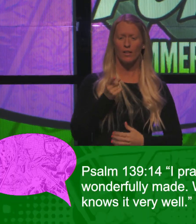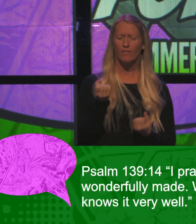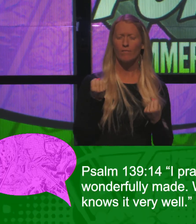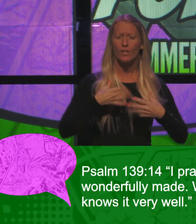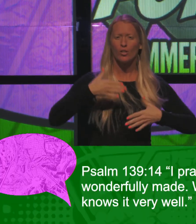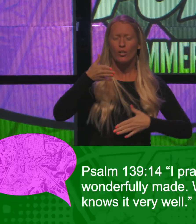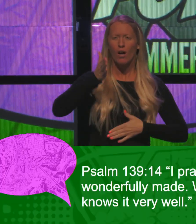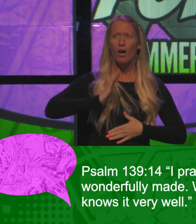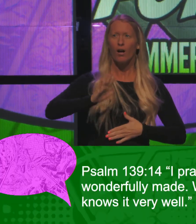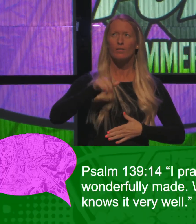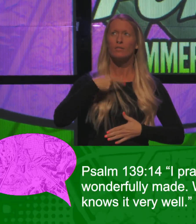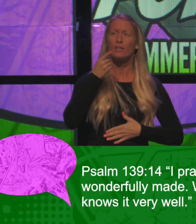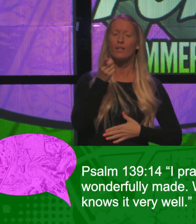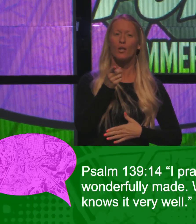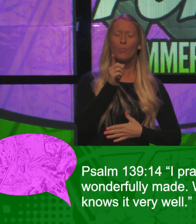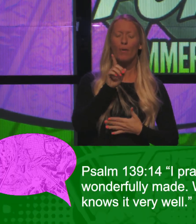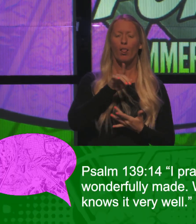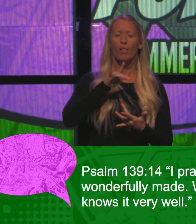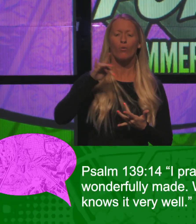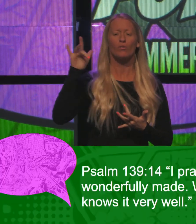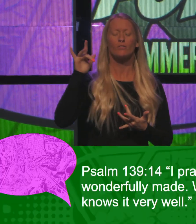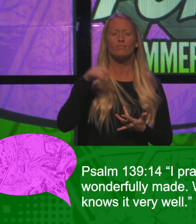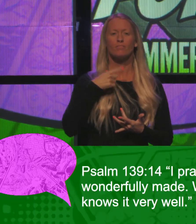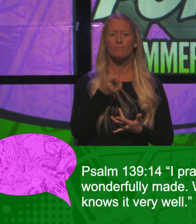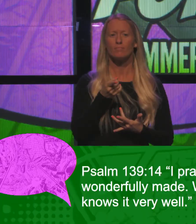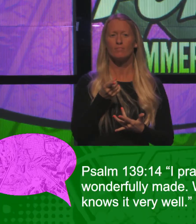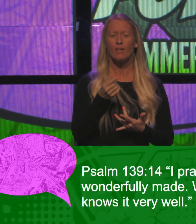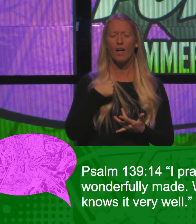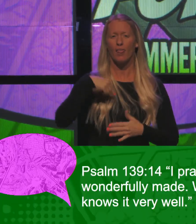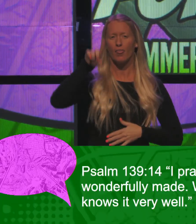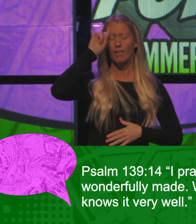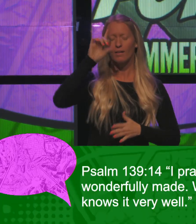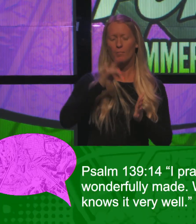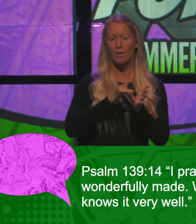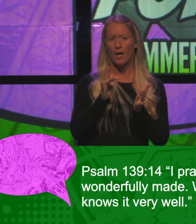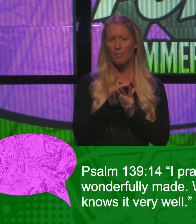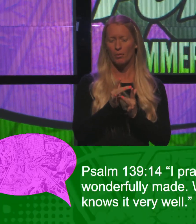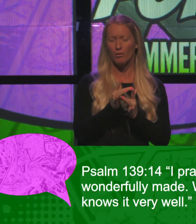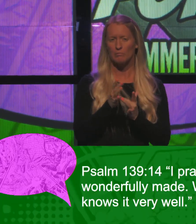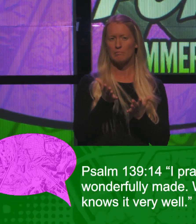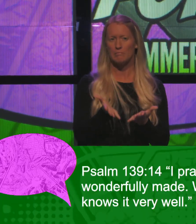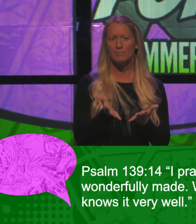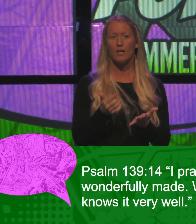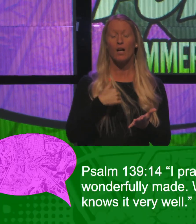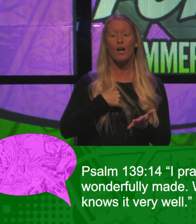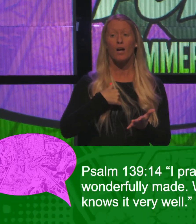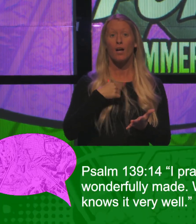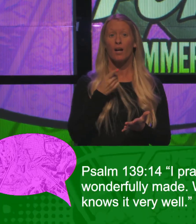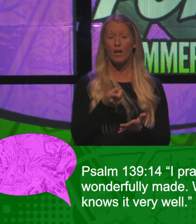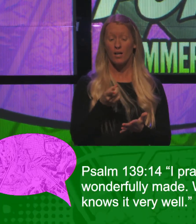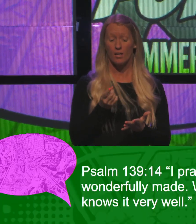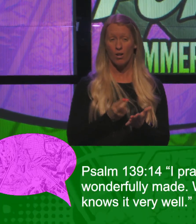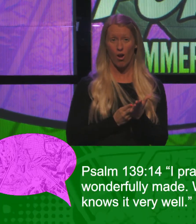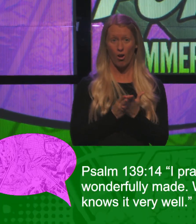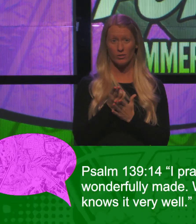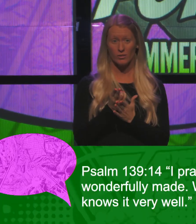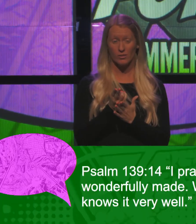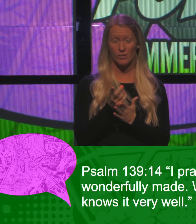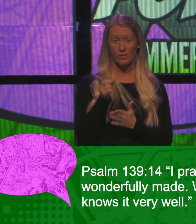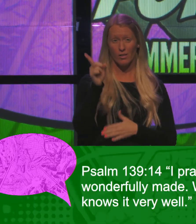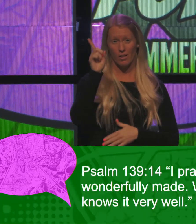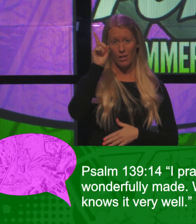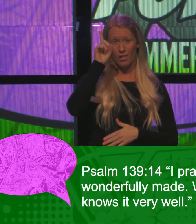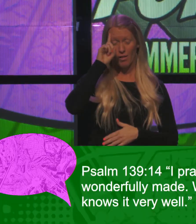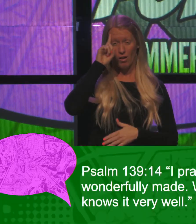like that's in the Bible somewhere. You guys can tell me later where that's at. Fear God and give him glory. And I honestly did. I was terrified